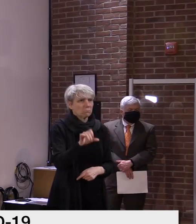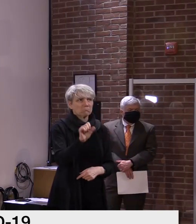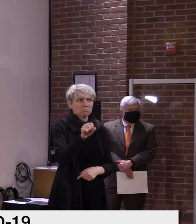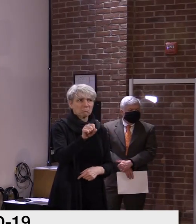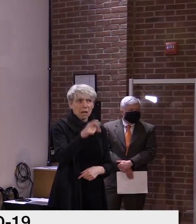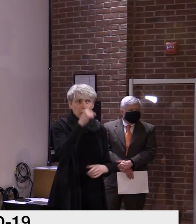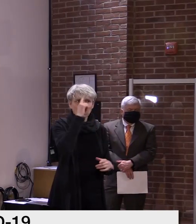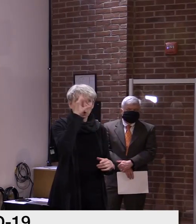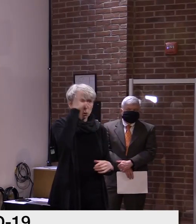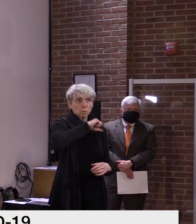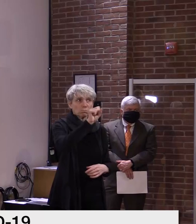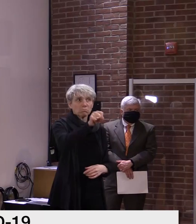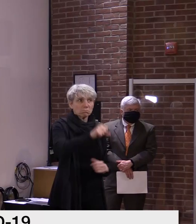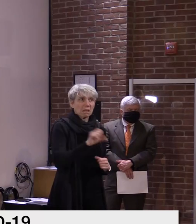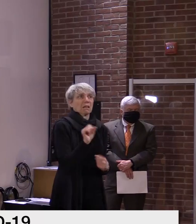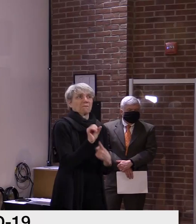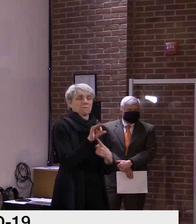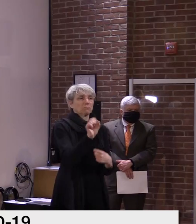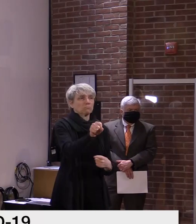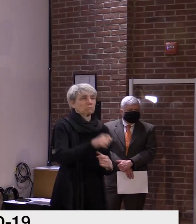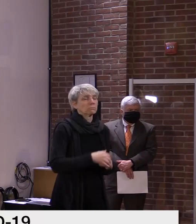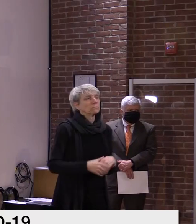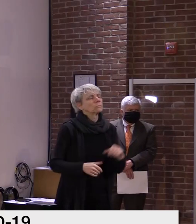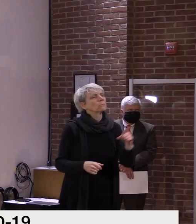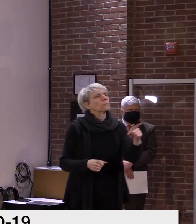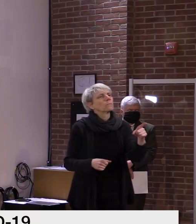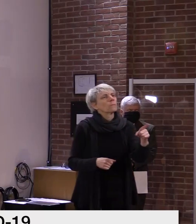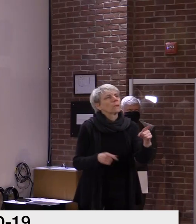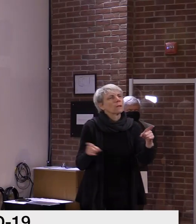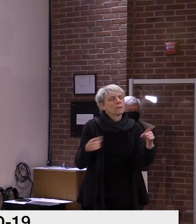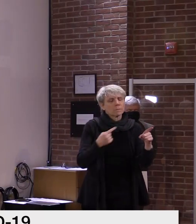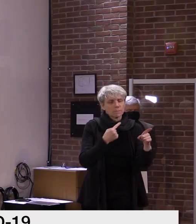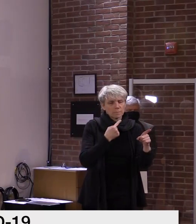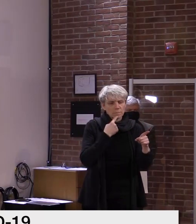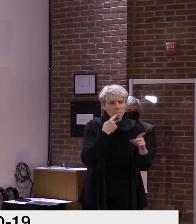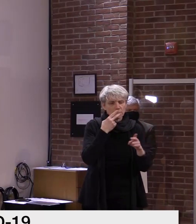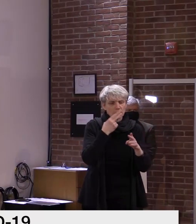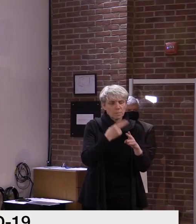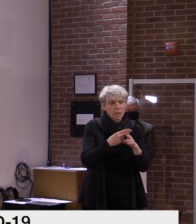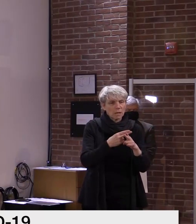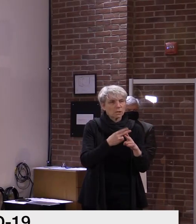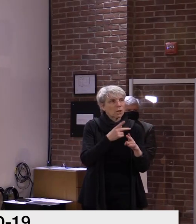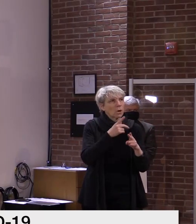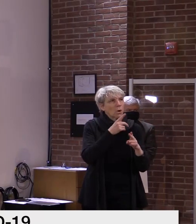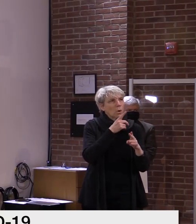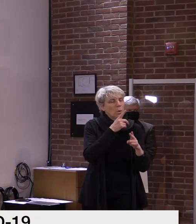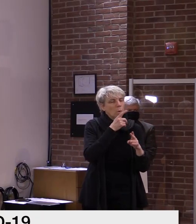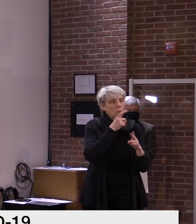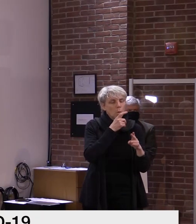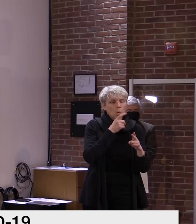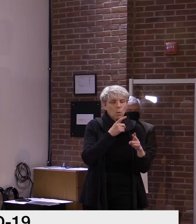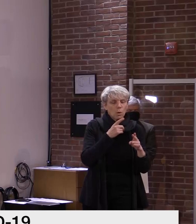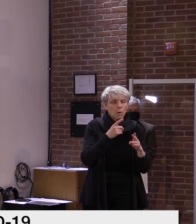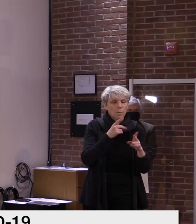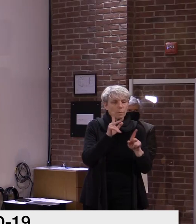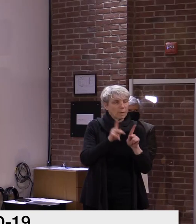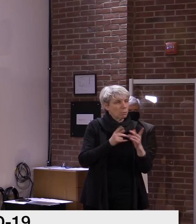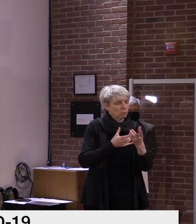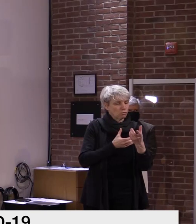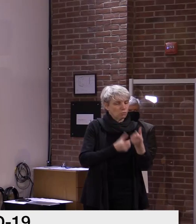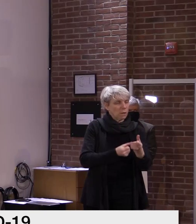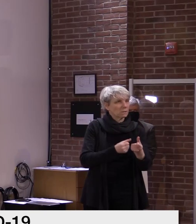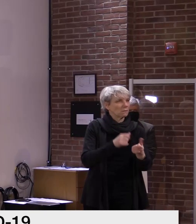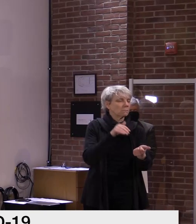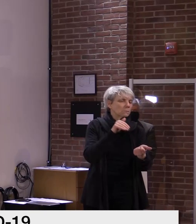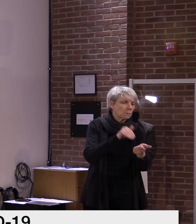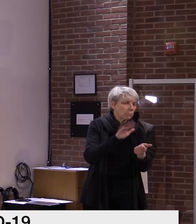that came to be. And then I guess you also mentioned trusted provider or trusted